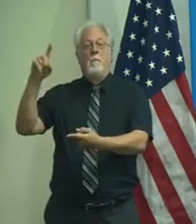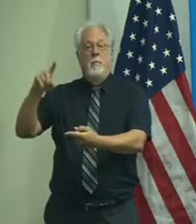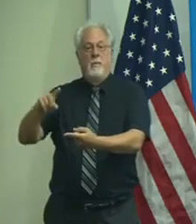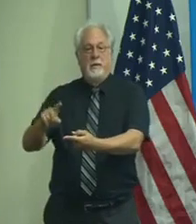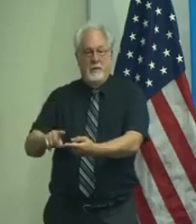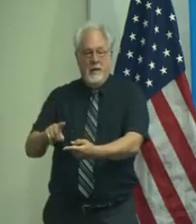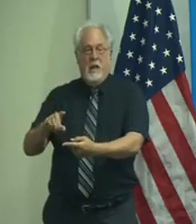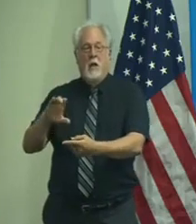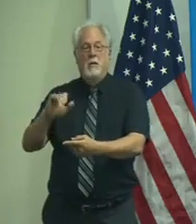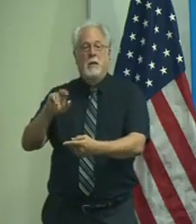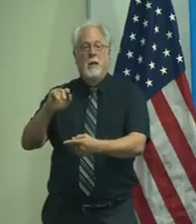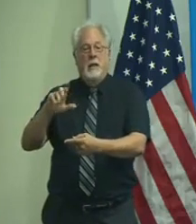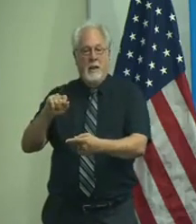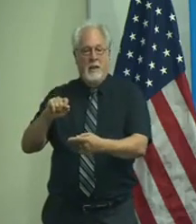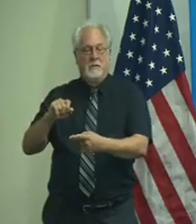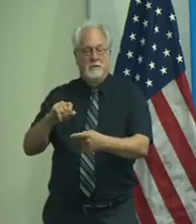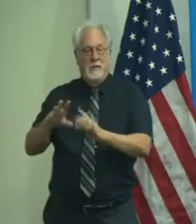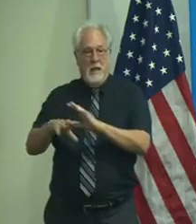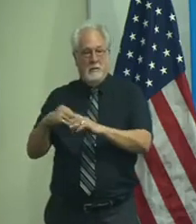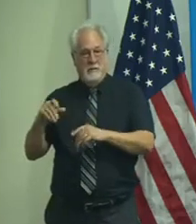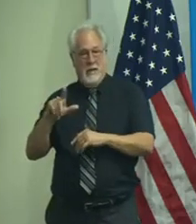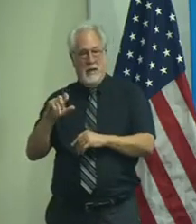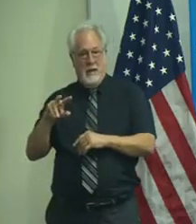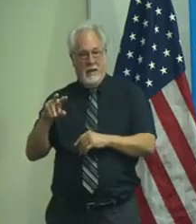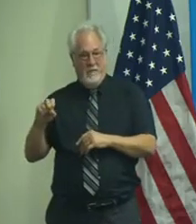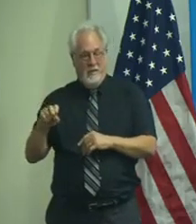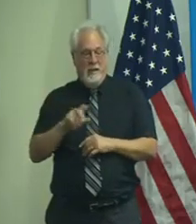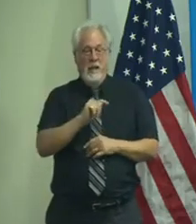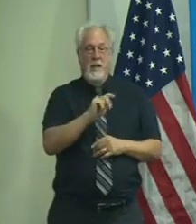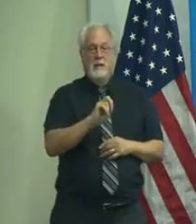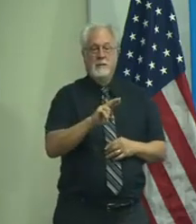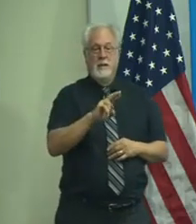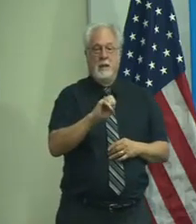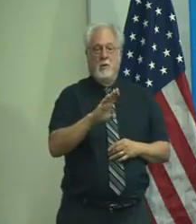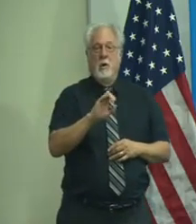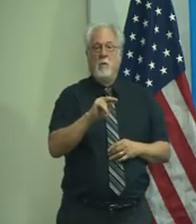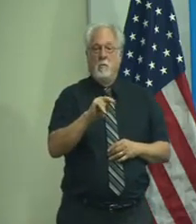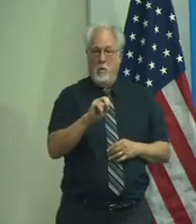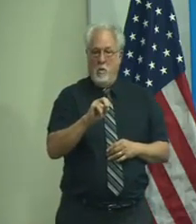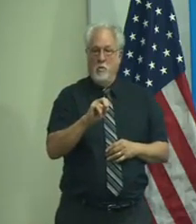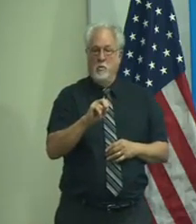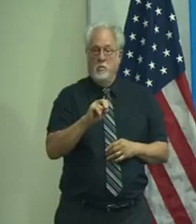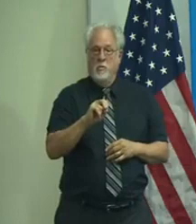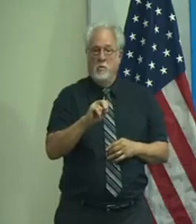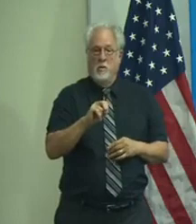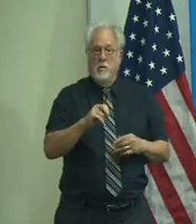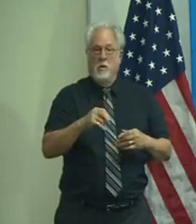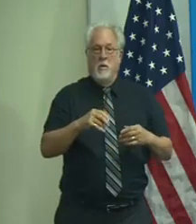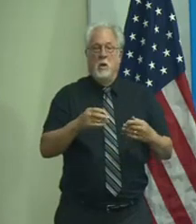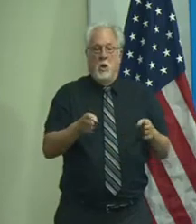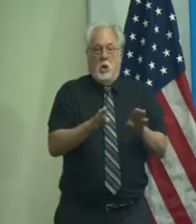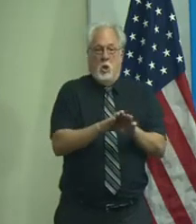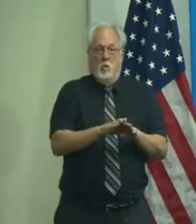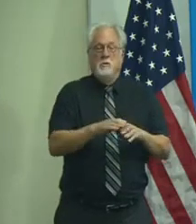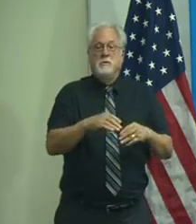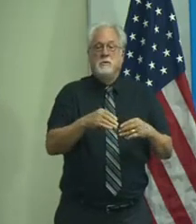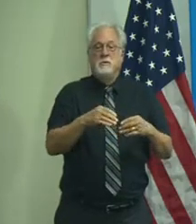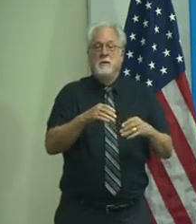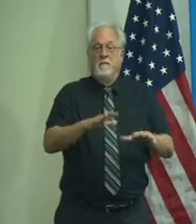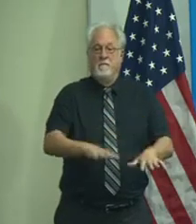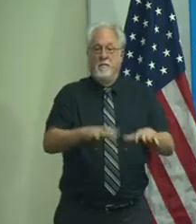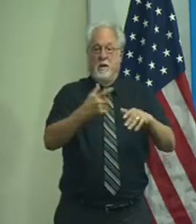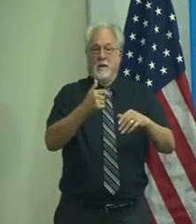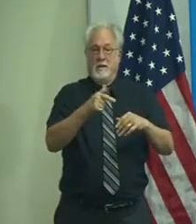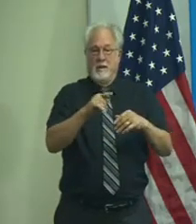canals in areas outside the levee protection district. In Terrebonne Parish, the Bubba Dove floodgate is now closed in